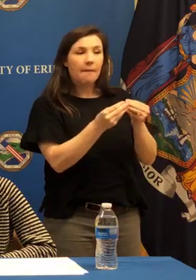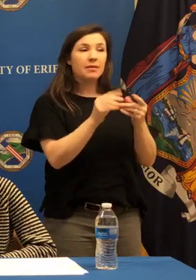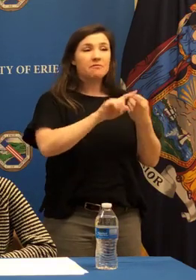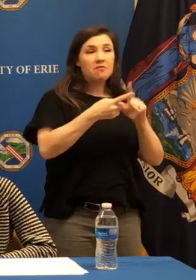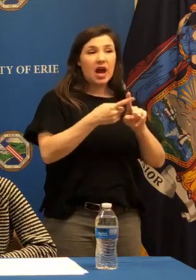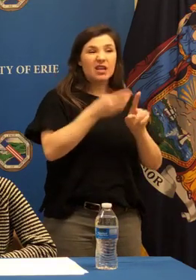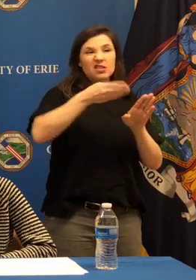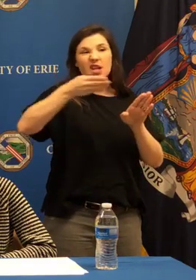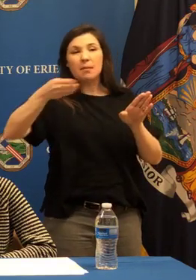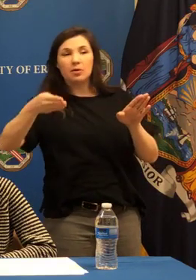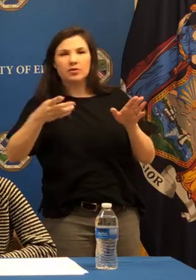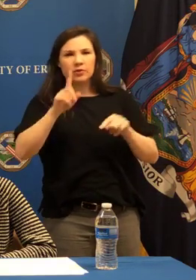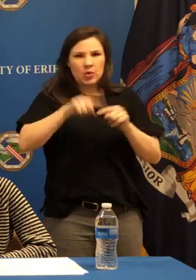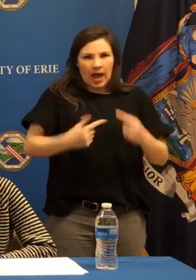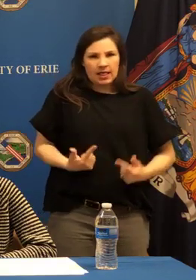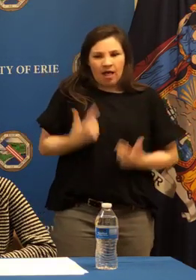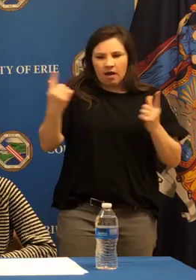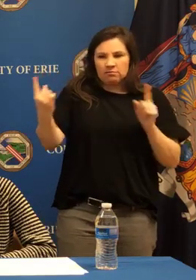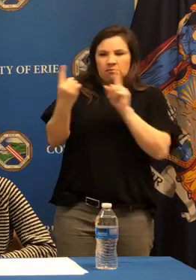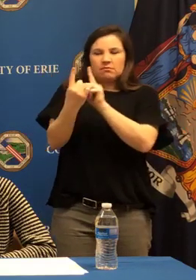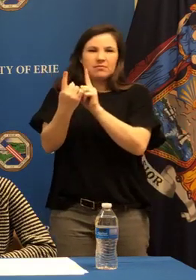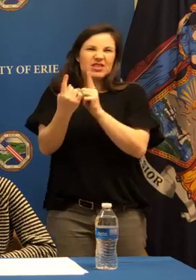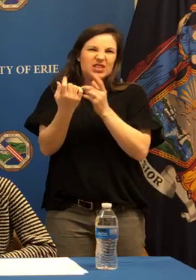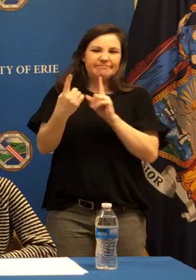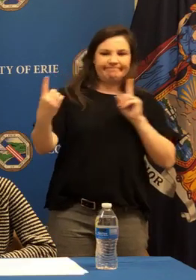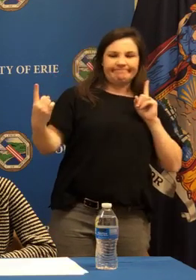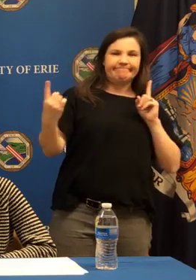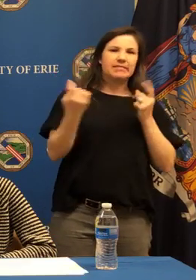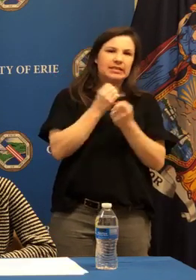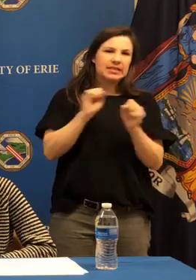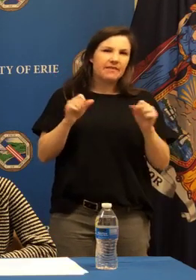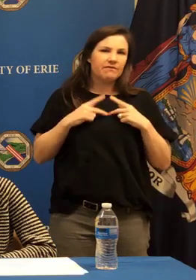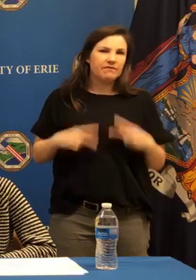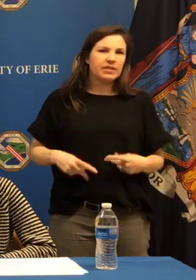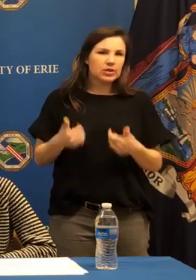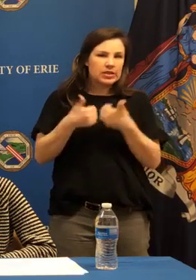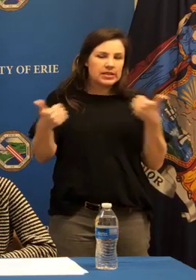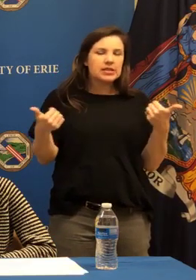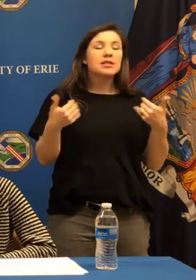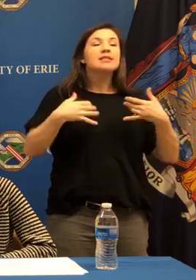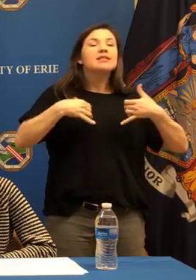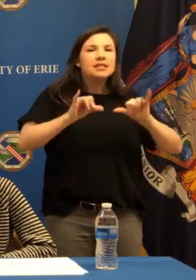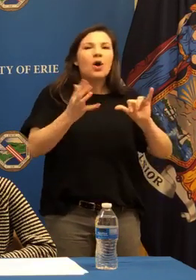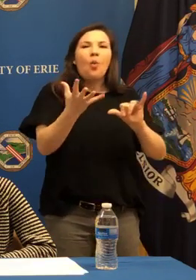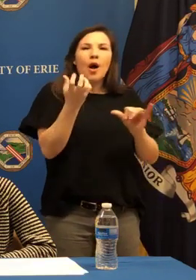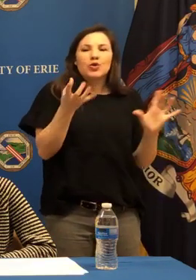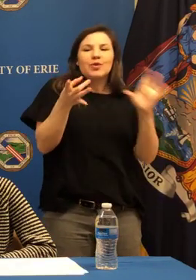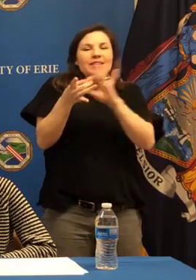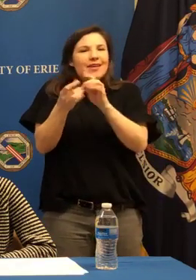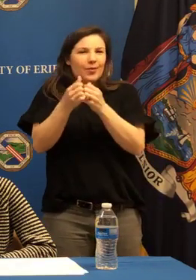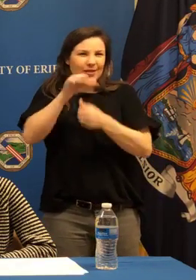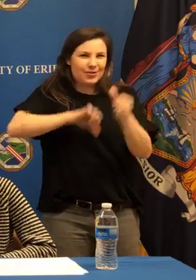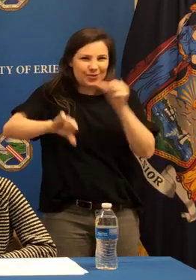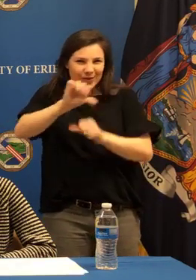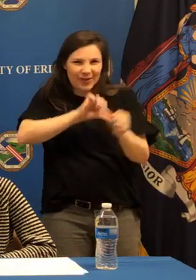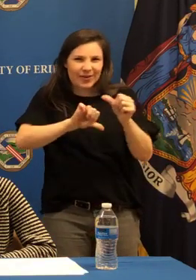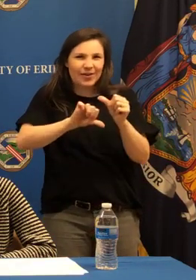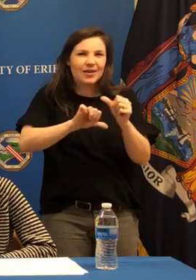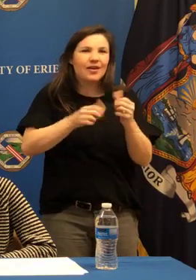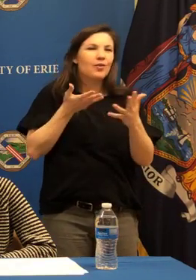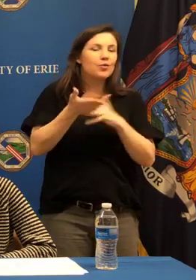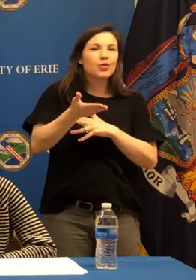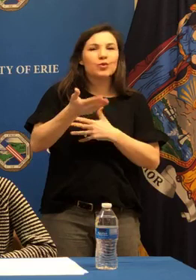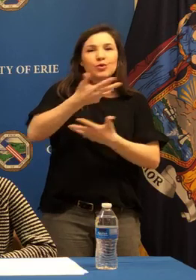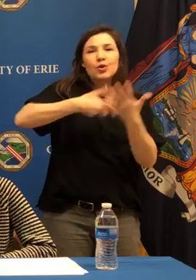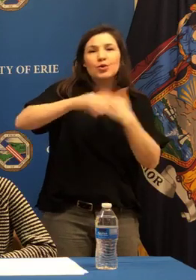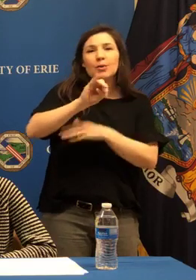If you can't do it in person because of the safe physical distancing we want people to do, we still want you to connect with each other. Connect through social